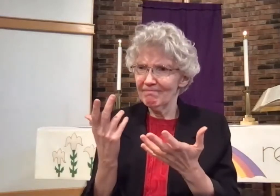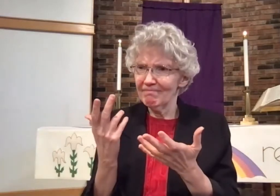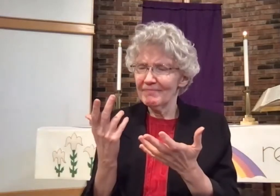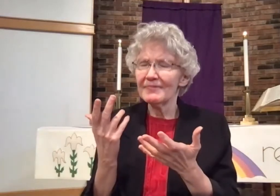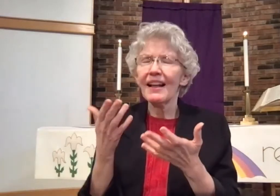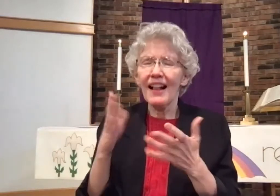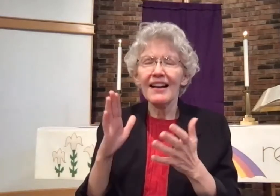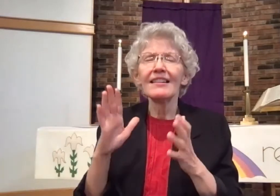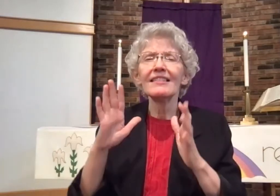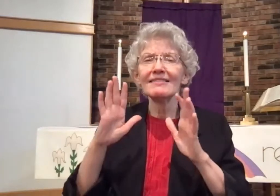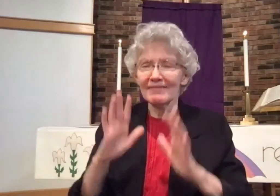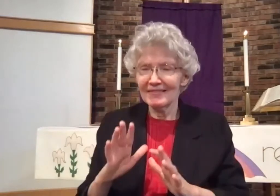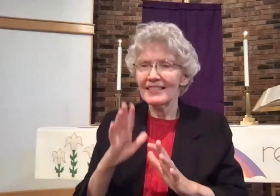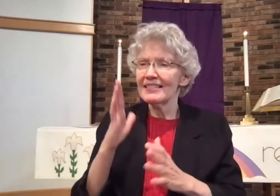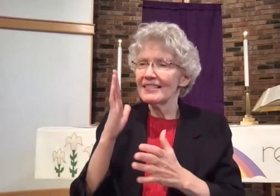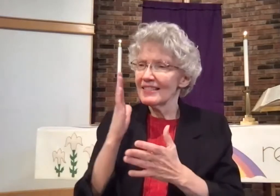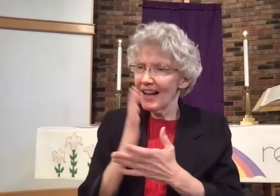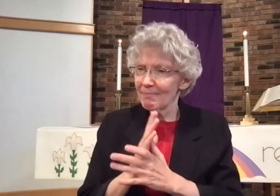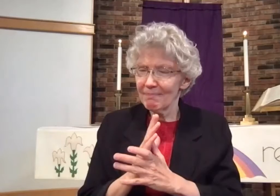So now, what do we do? What should we do?